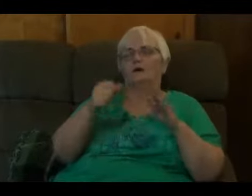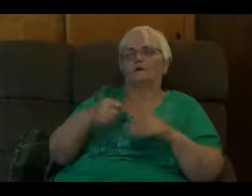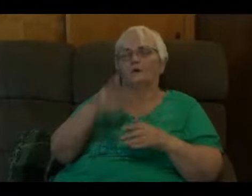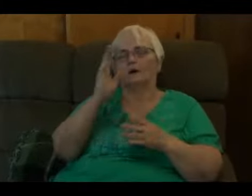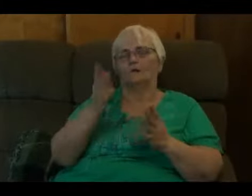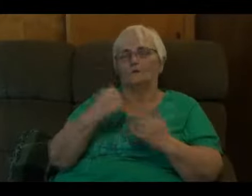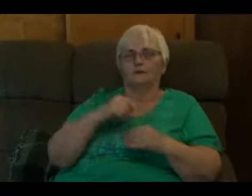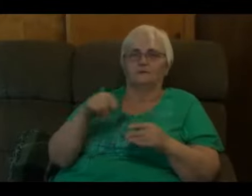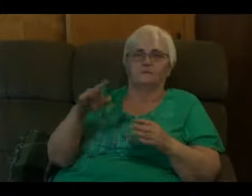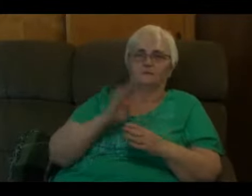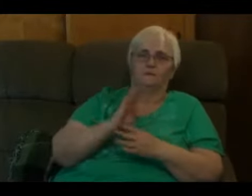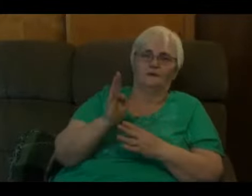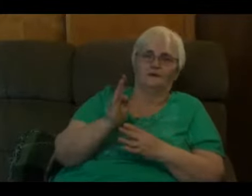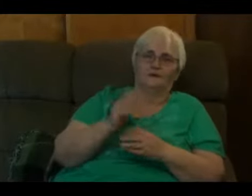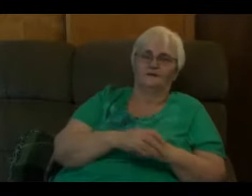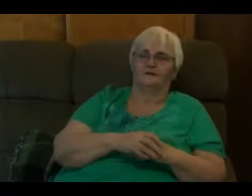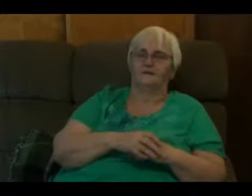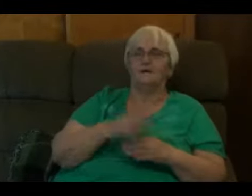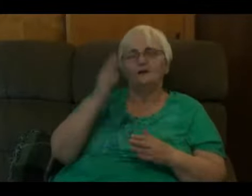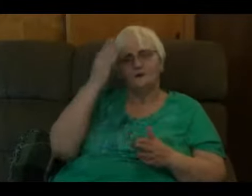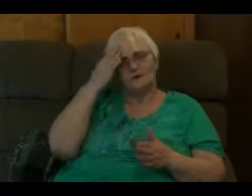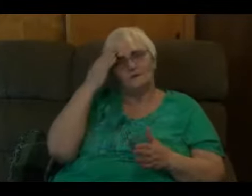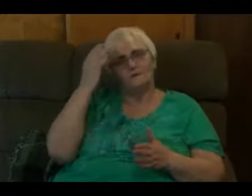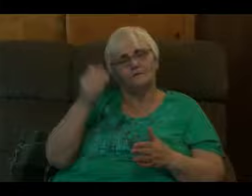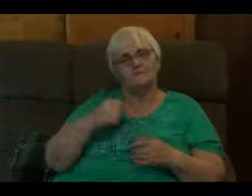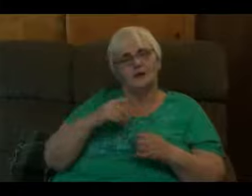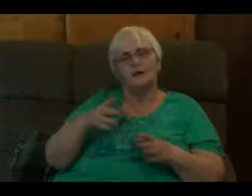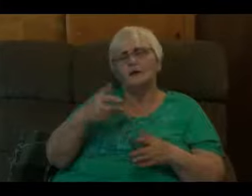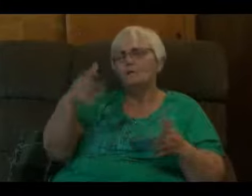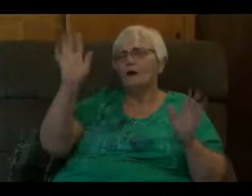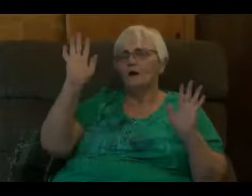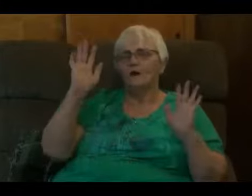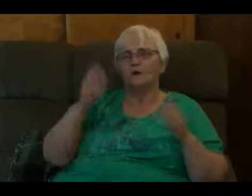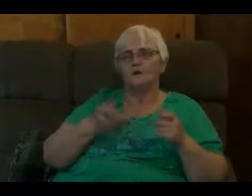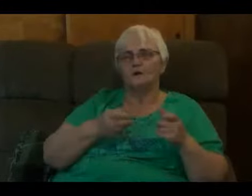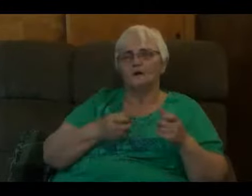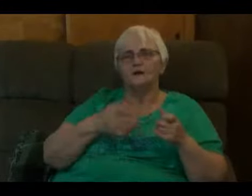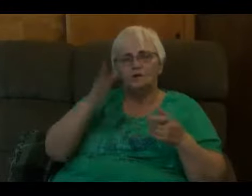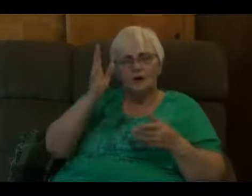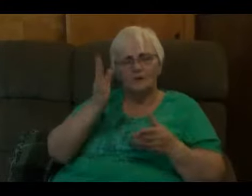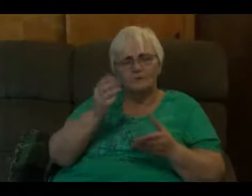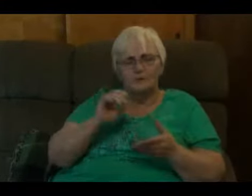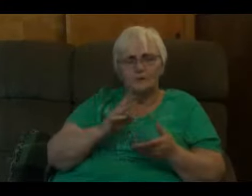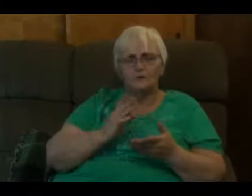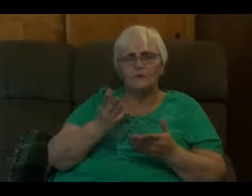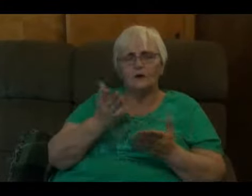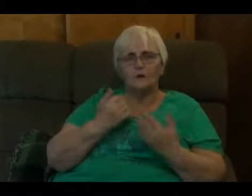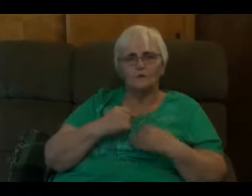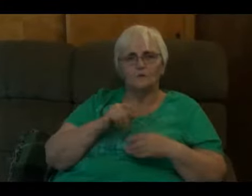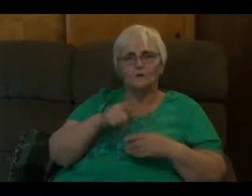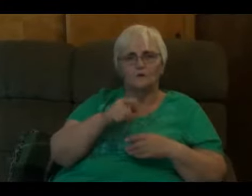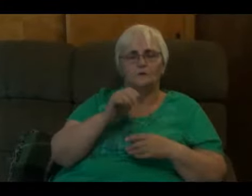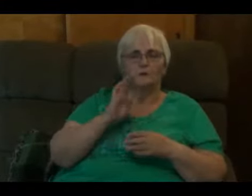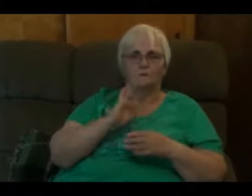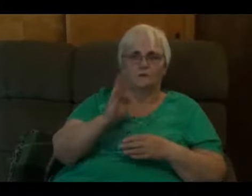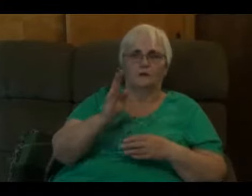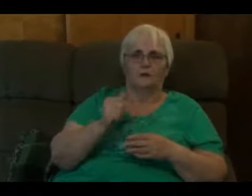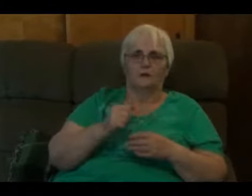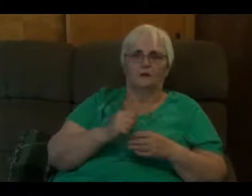them. You know, let them go. Be who God wants you to be. Amen. You know, if a disciple